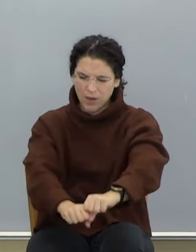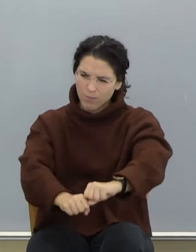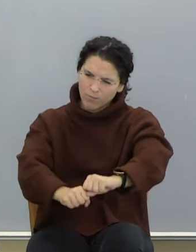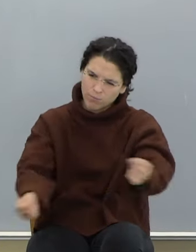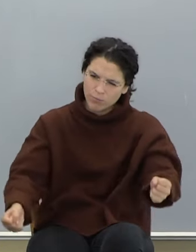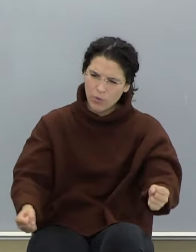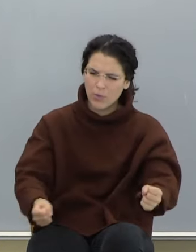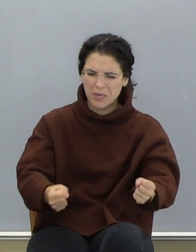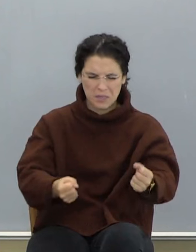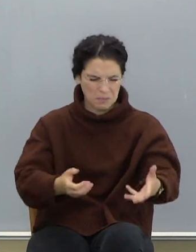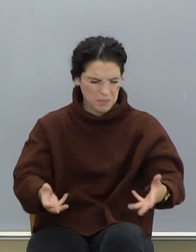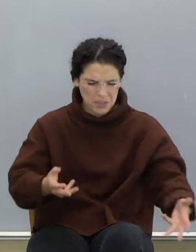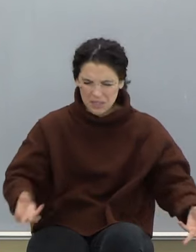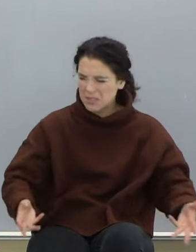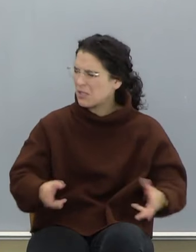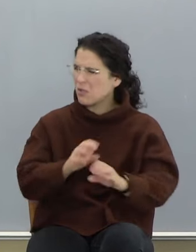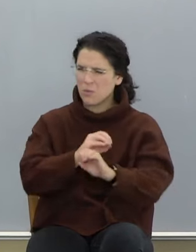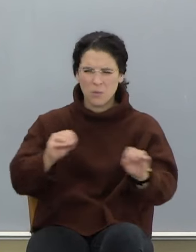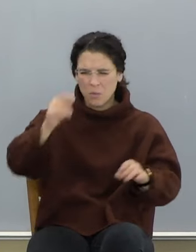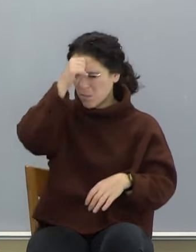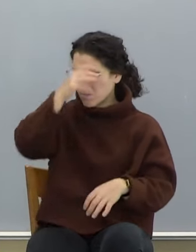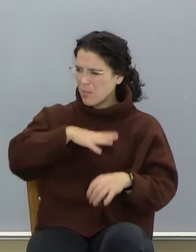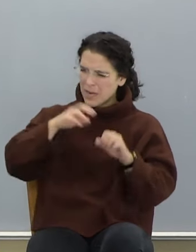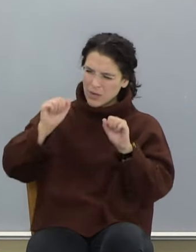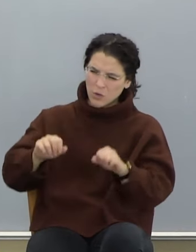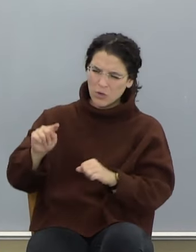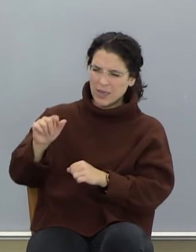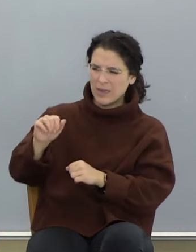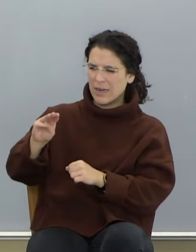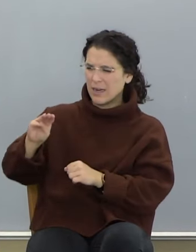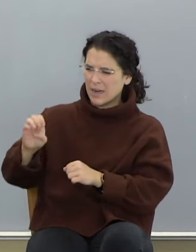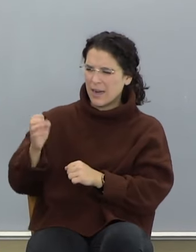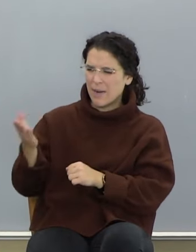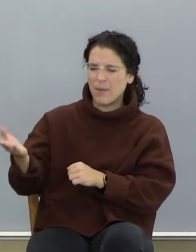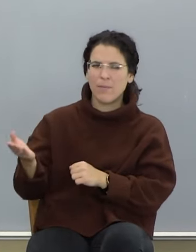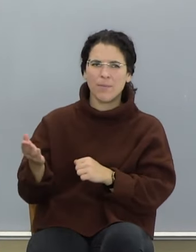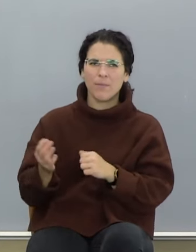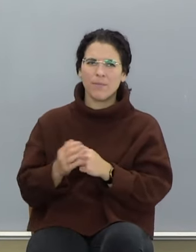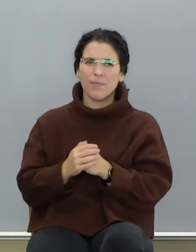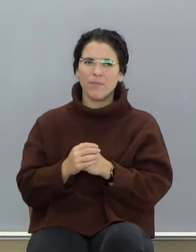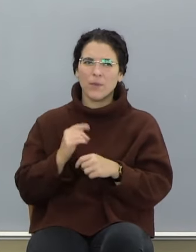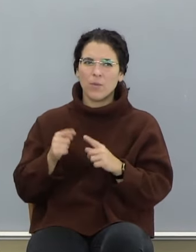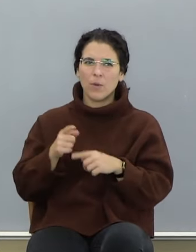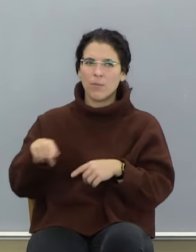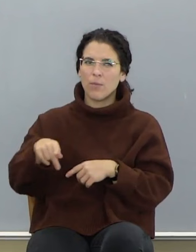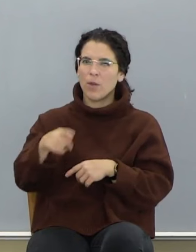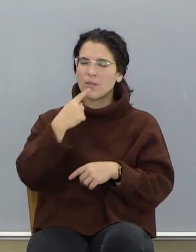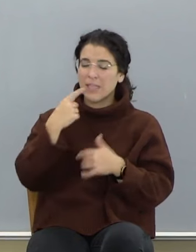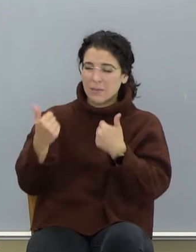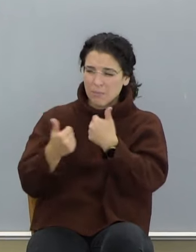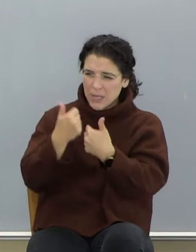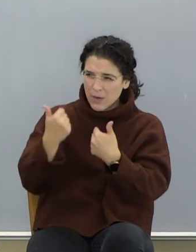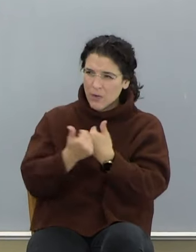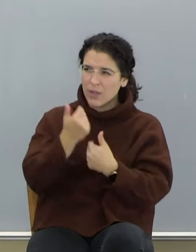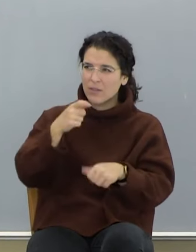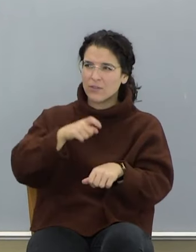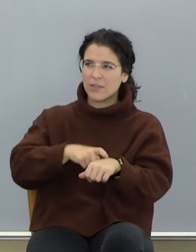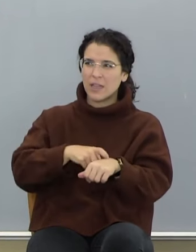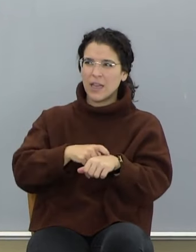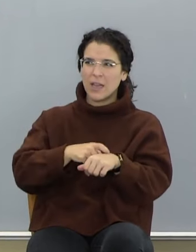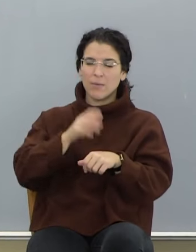in pieces, neither could any man tame him. When Paul says, perilous times